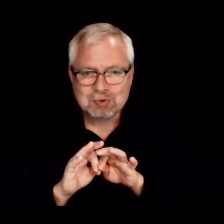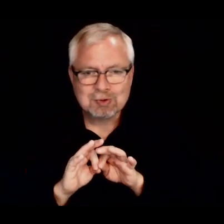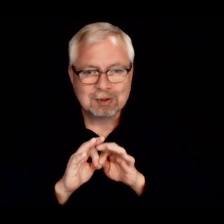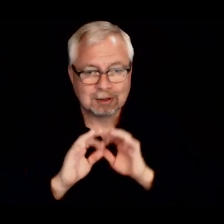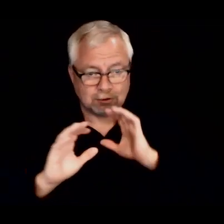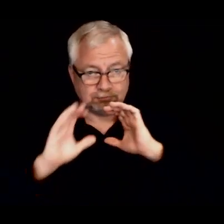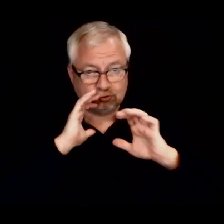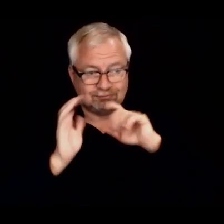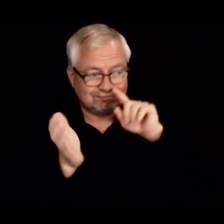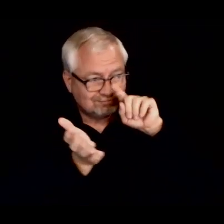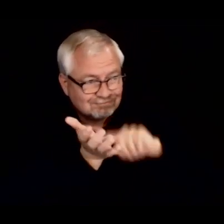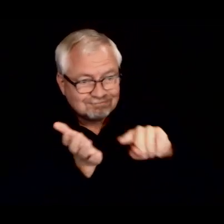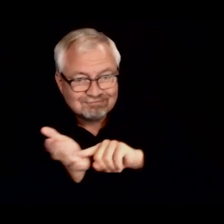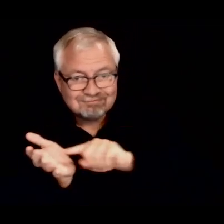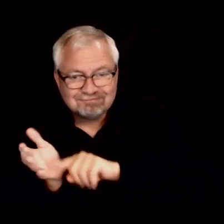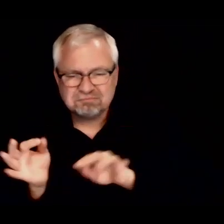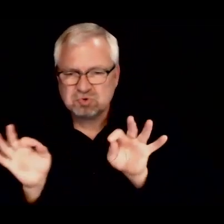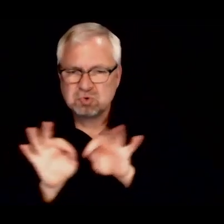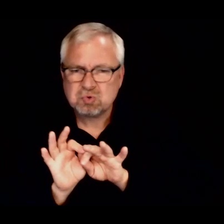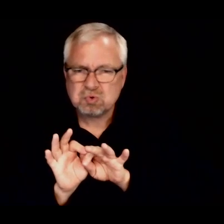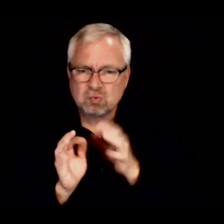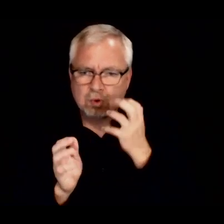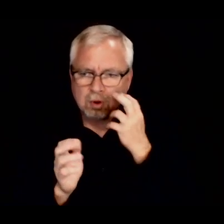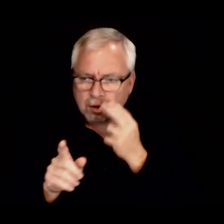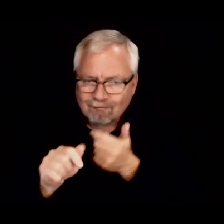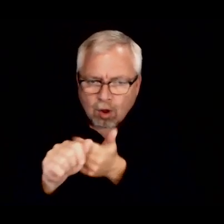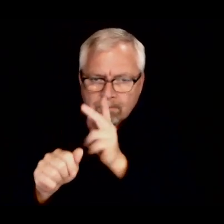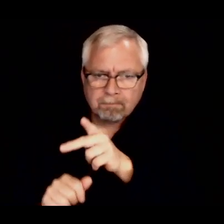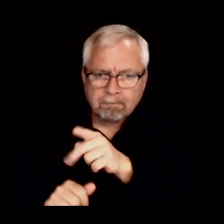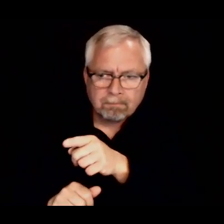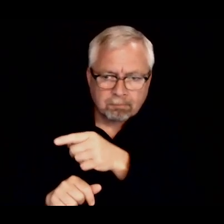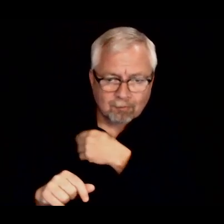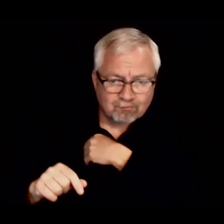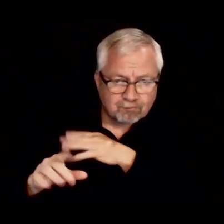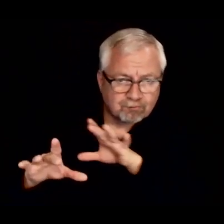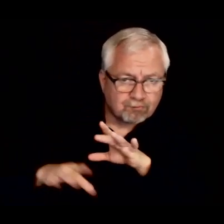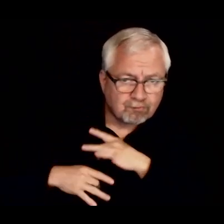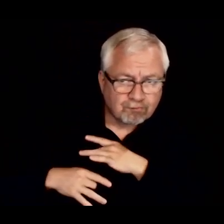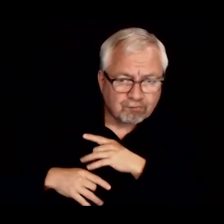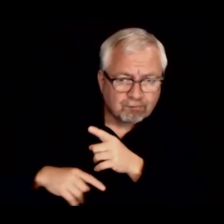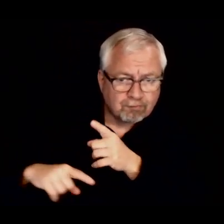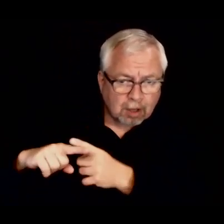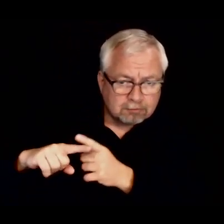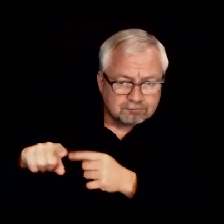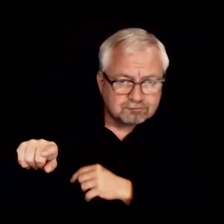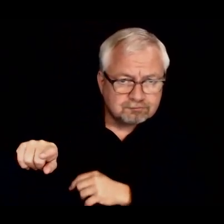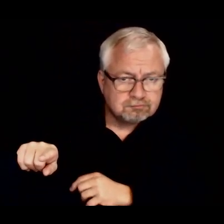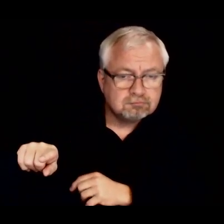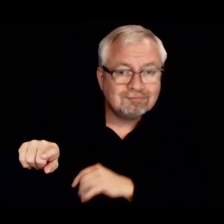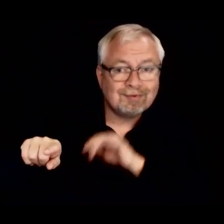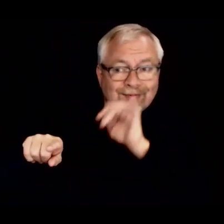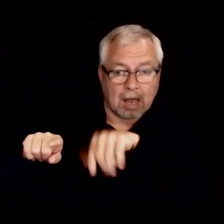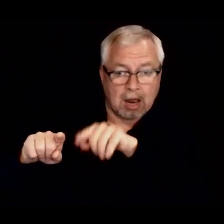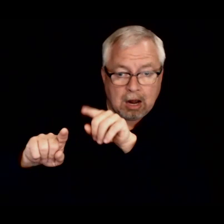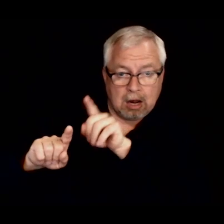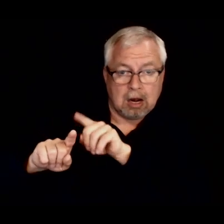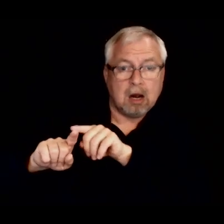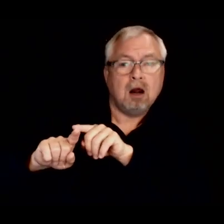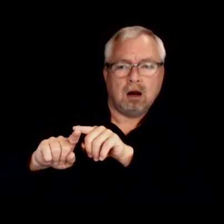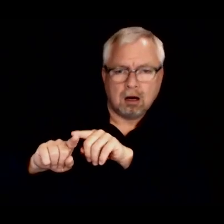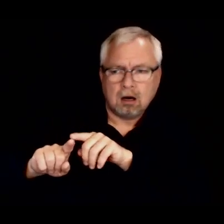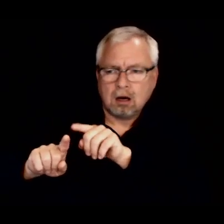ability to follow up not only with people who are positive, but people that with whom they were in close contact that may themselves have